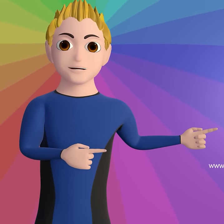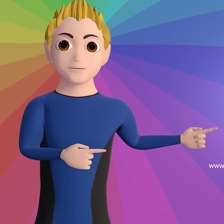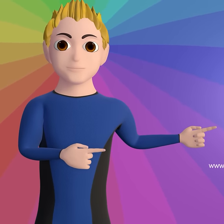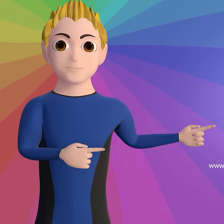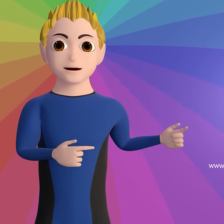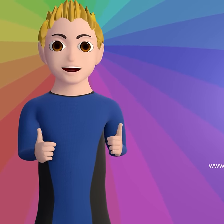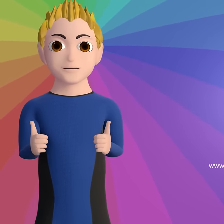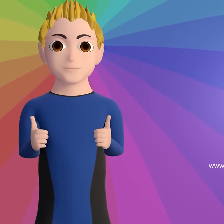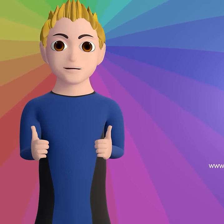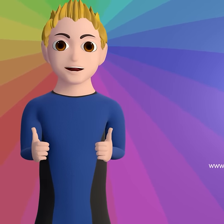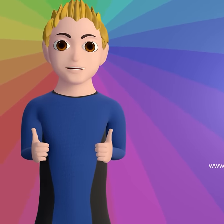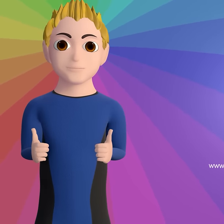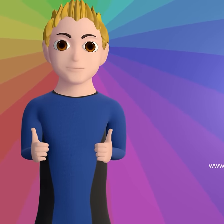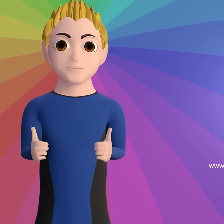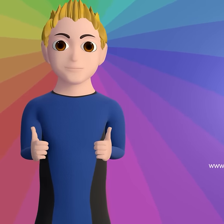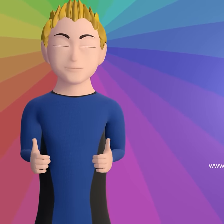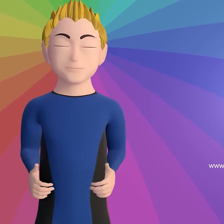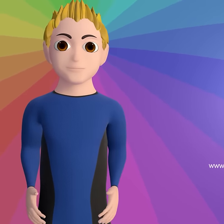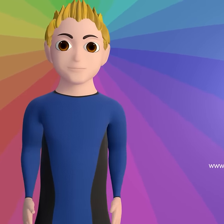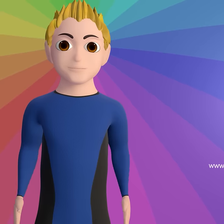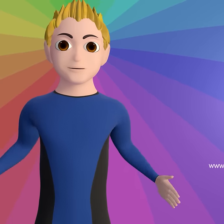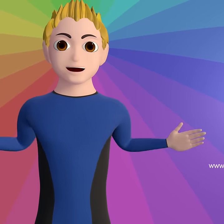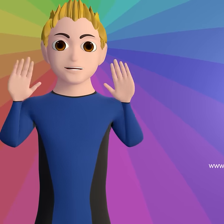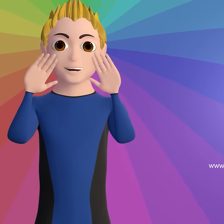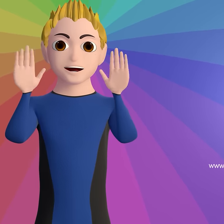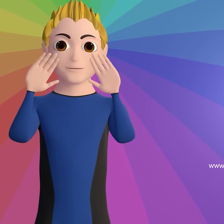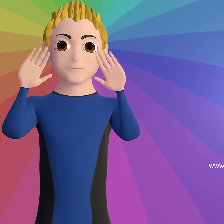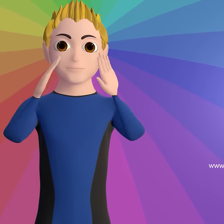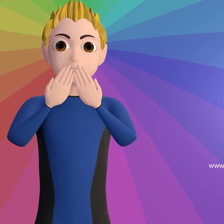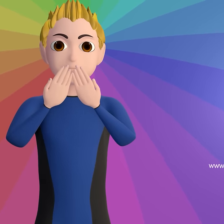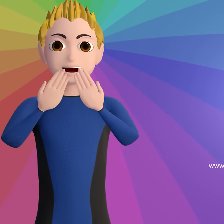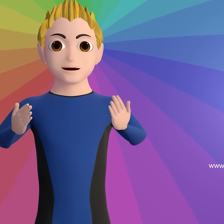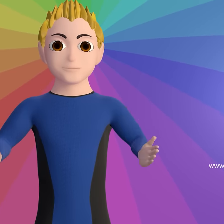www.adventuresofscubajack.com for more fun learning. See you next time, friends!